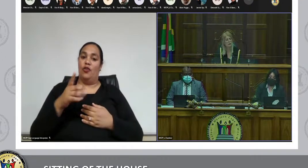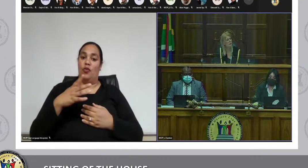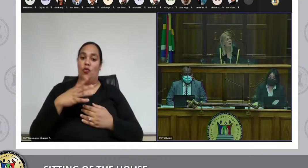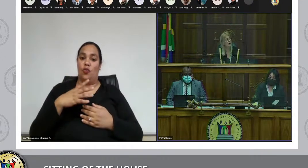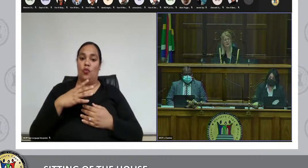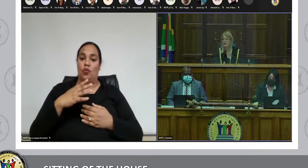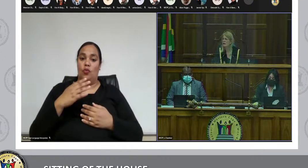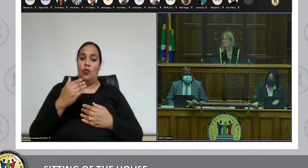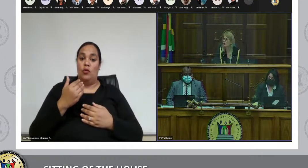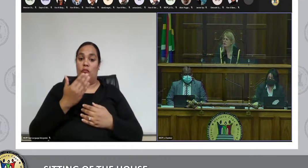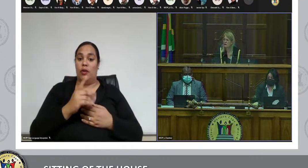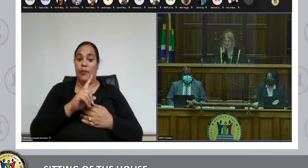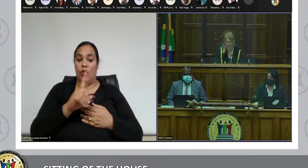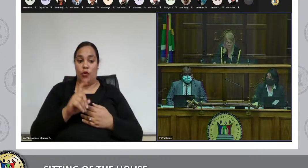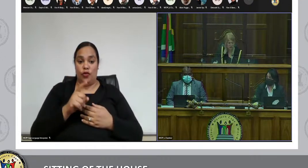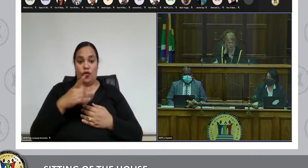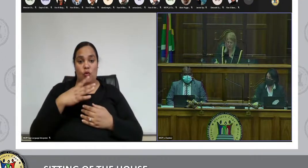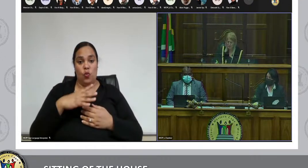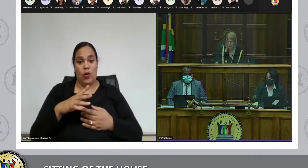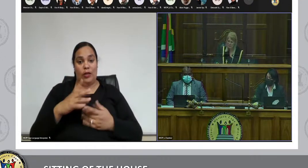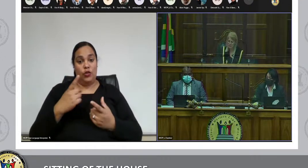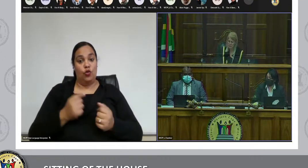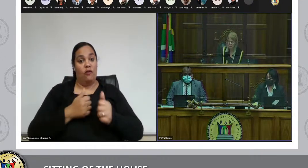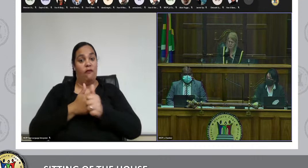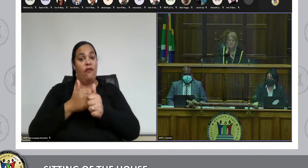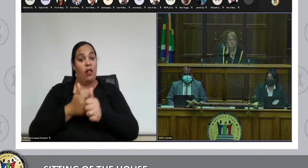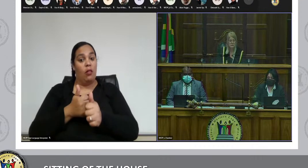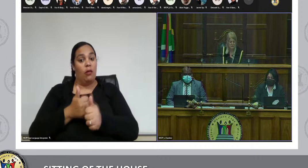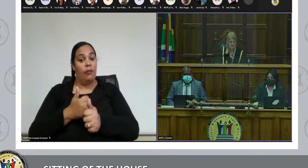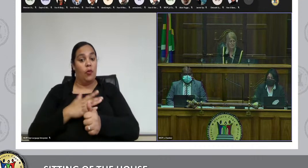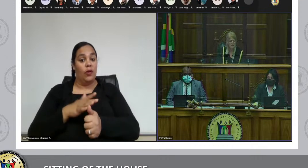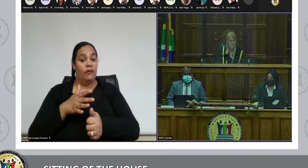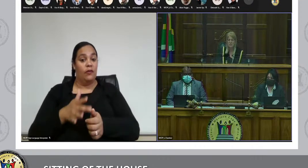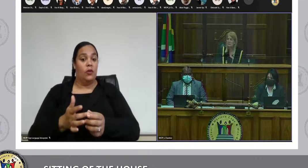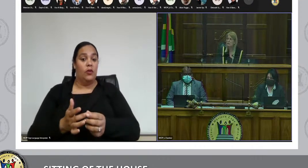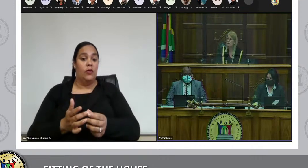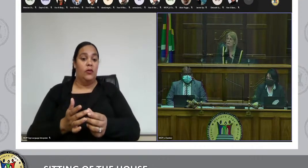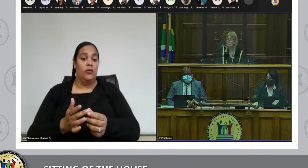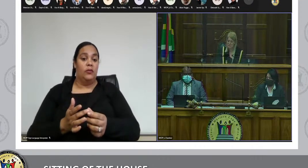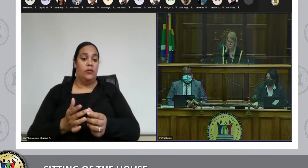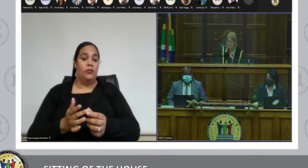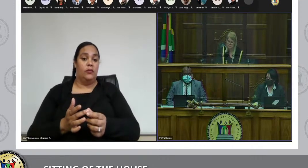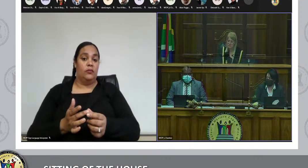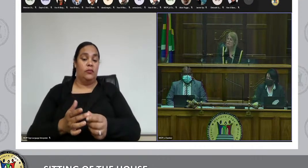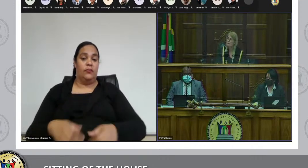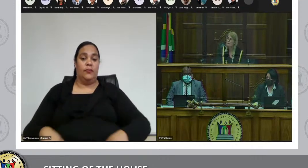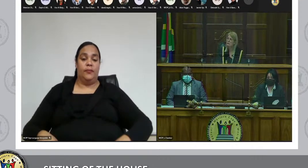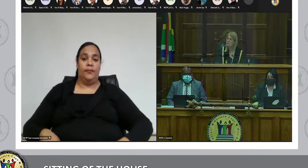Honourable Moran, would you like to do a follow-up?